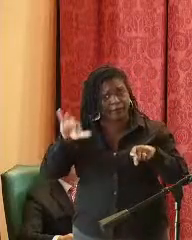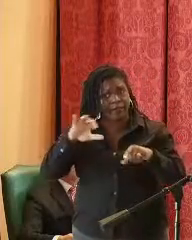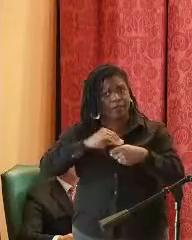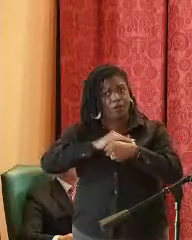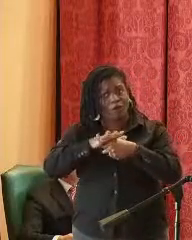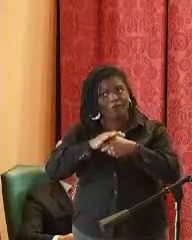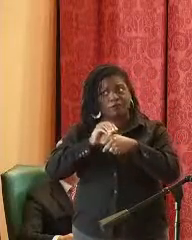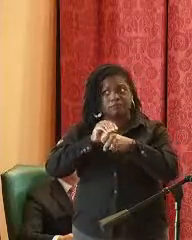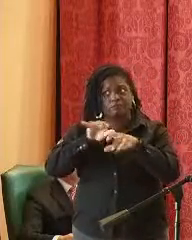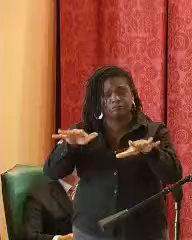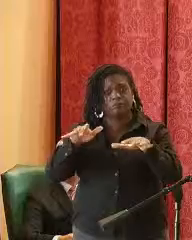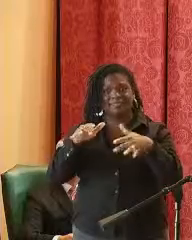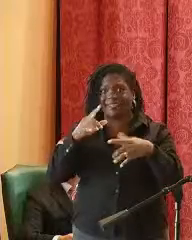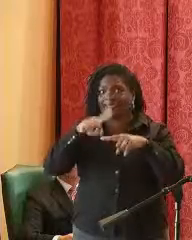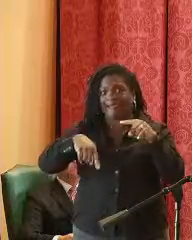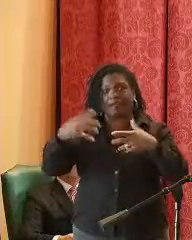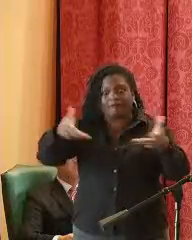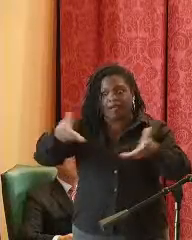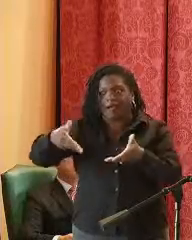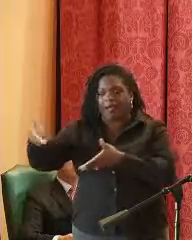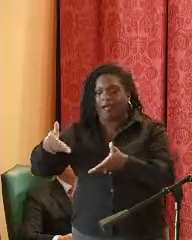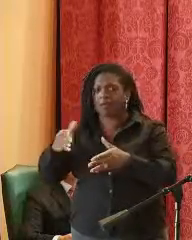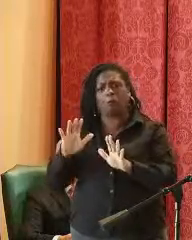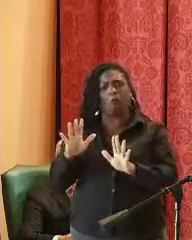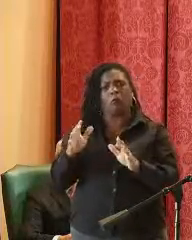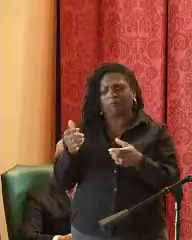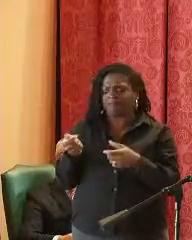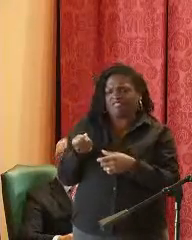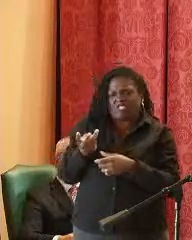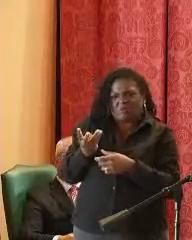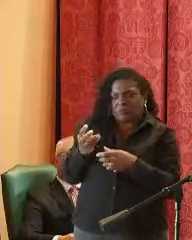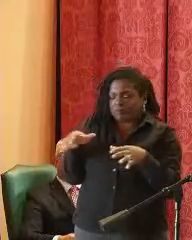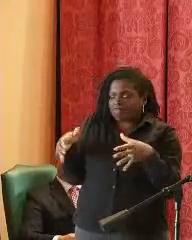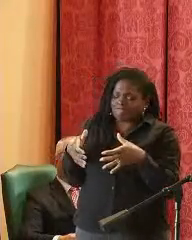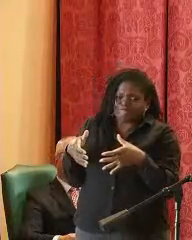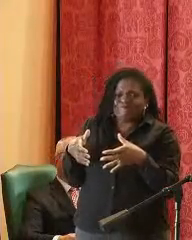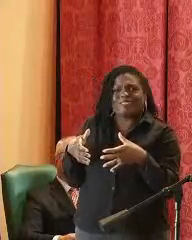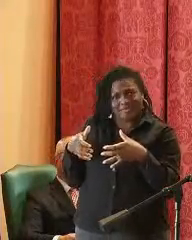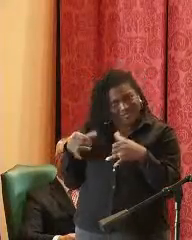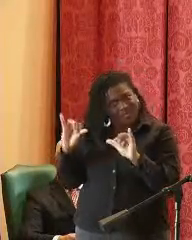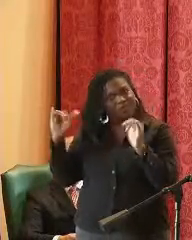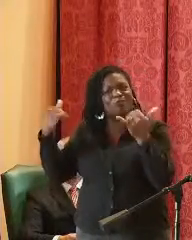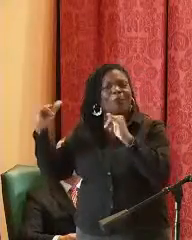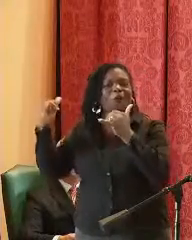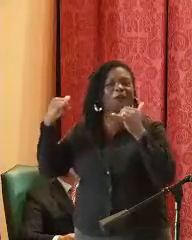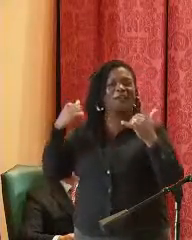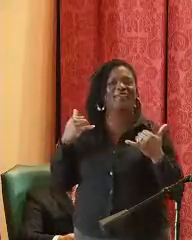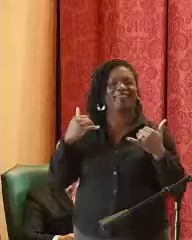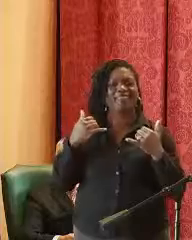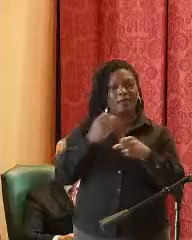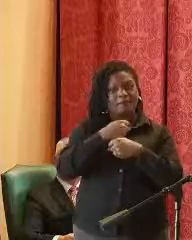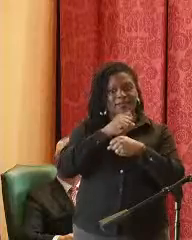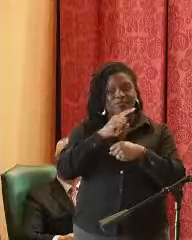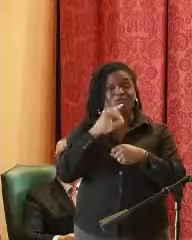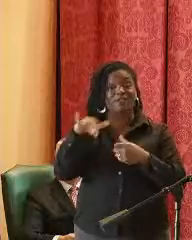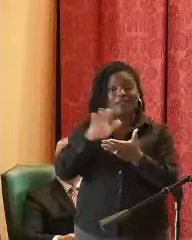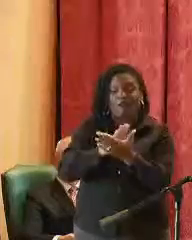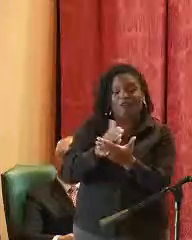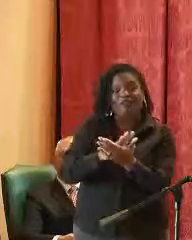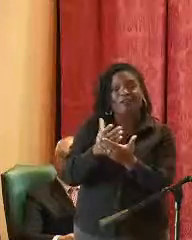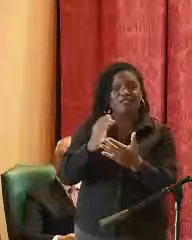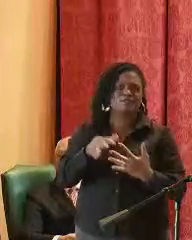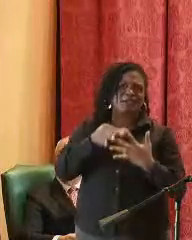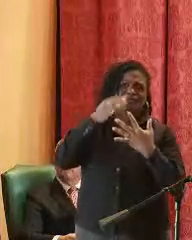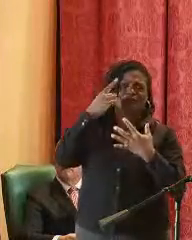being able to invite many guests to attend. She cooks for him on major holidays to ensure that he can enjoy a holiday meal,